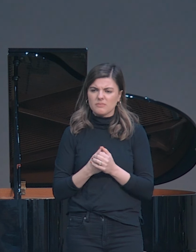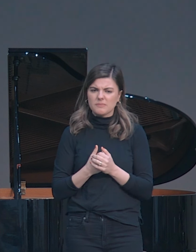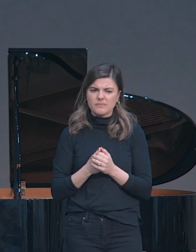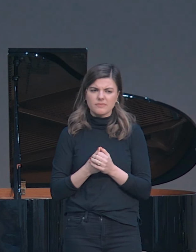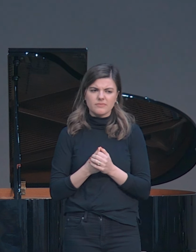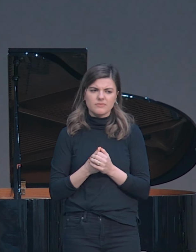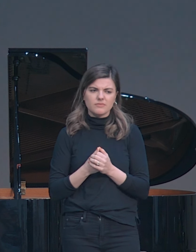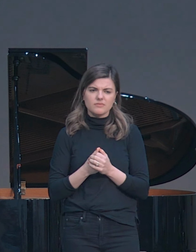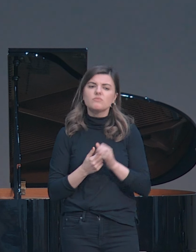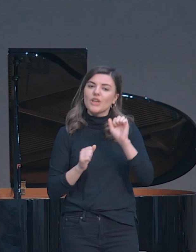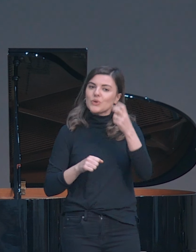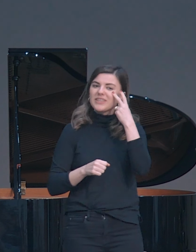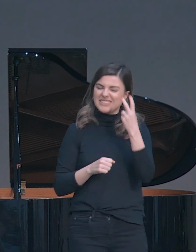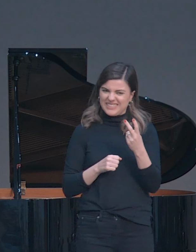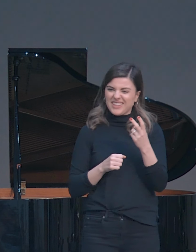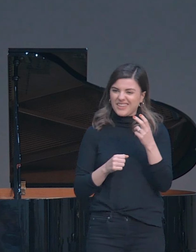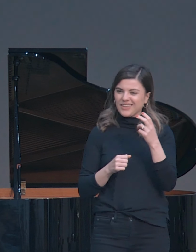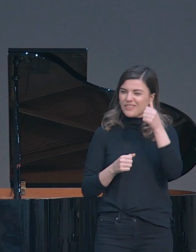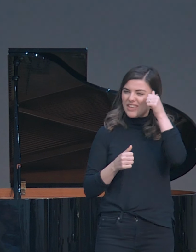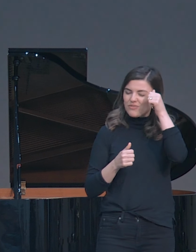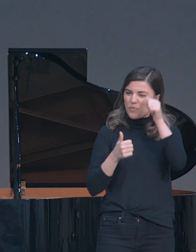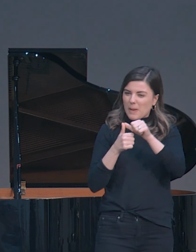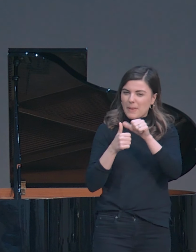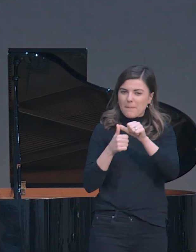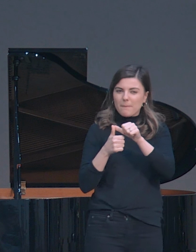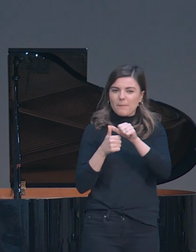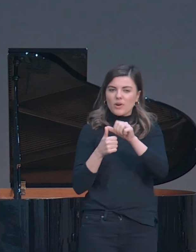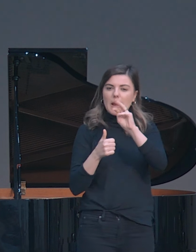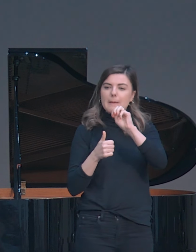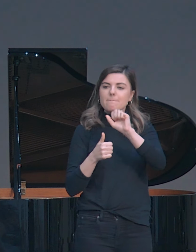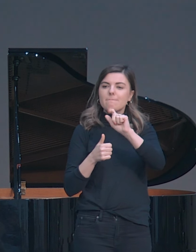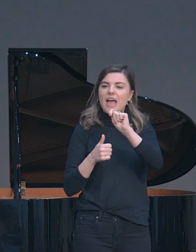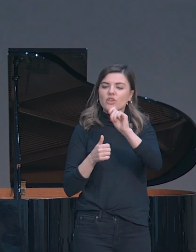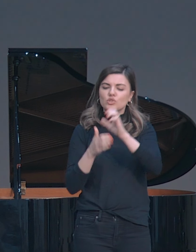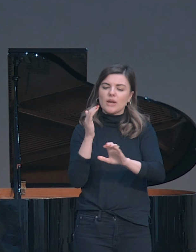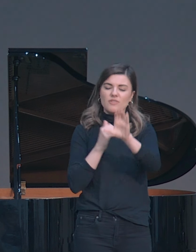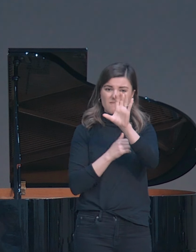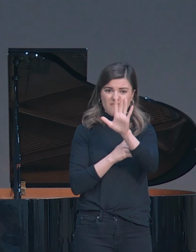Now you can see this if you remember what Jesus said in Matthew 5:20.